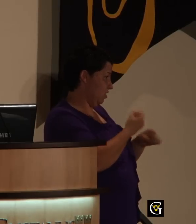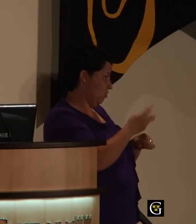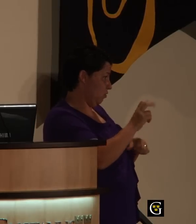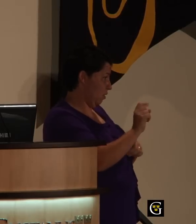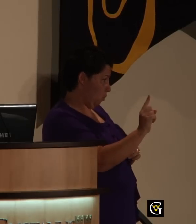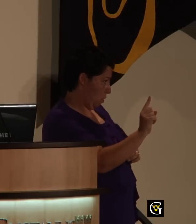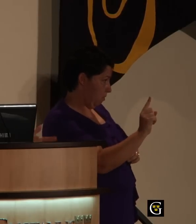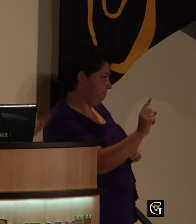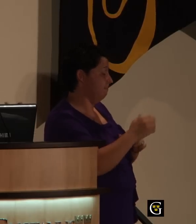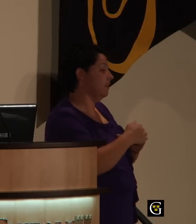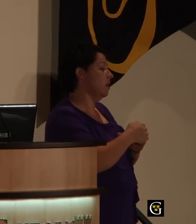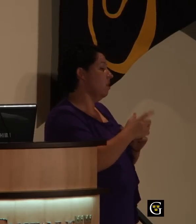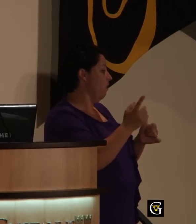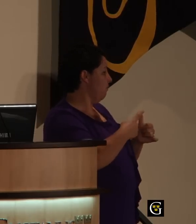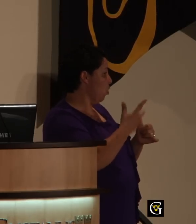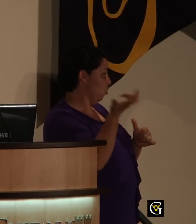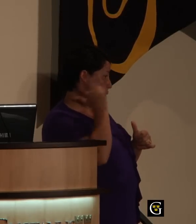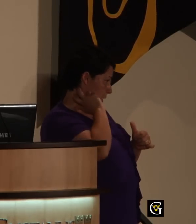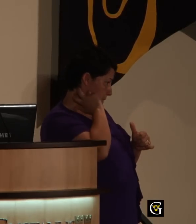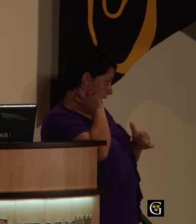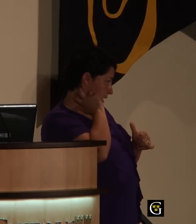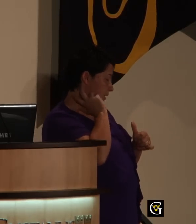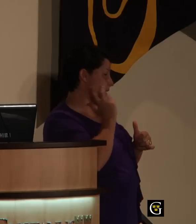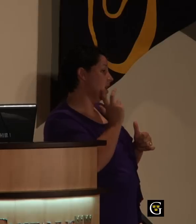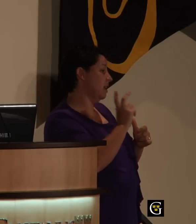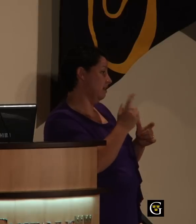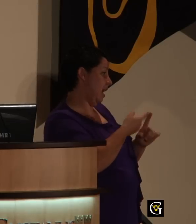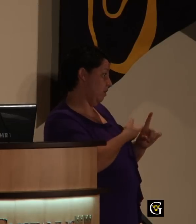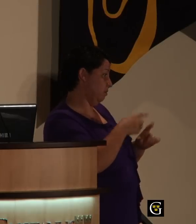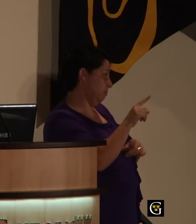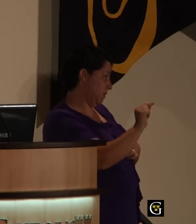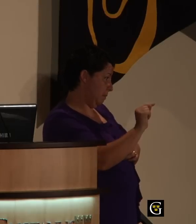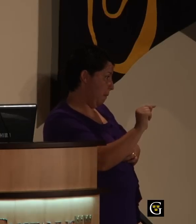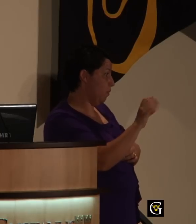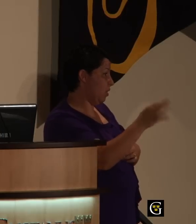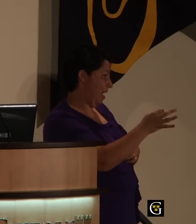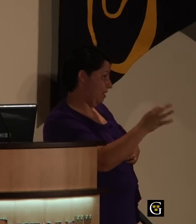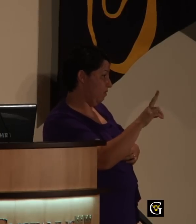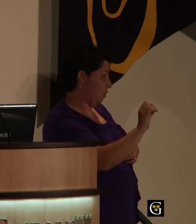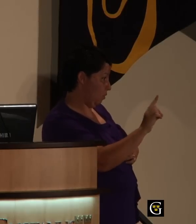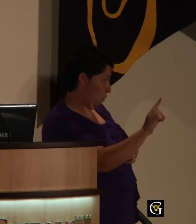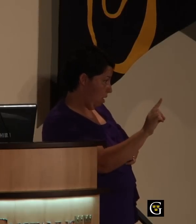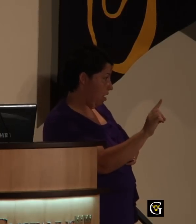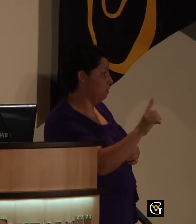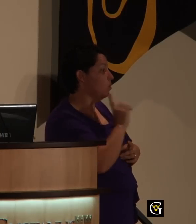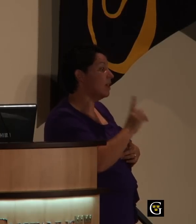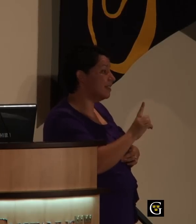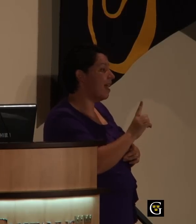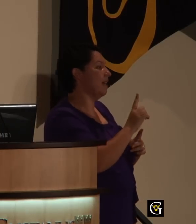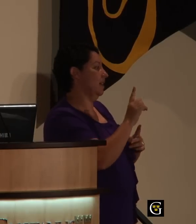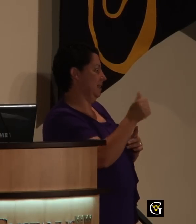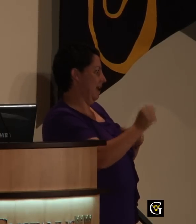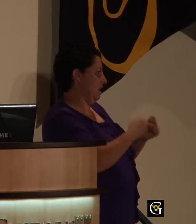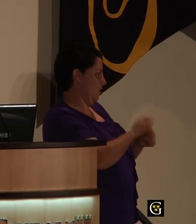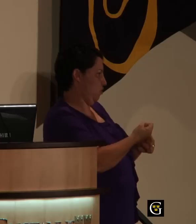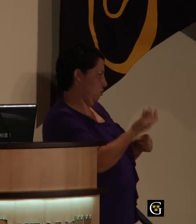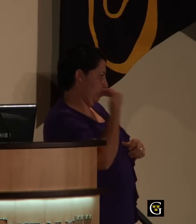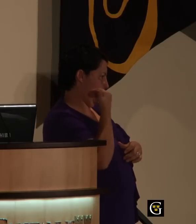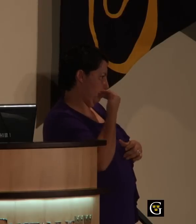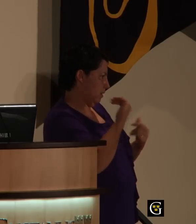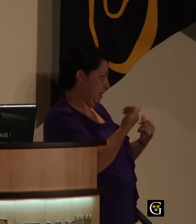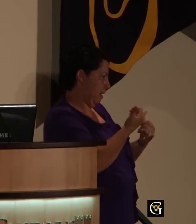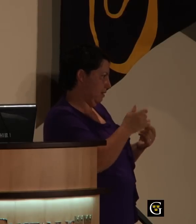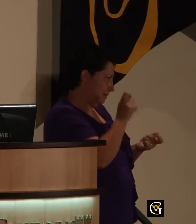implant surgically installed, as Michael said, on September 9th, 2001. So exactly 10 years ago today, I